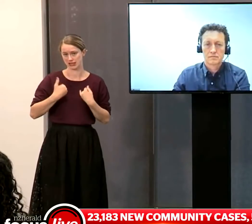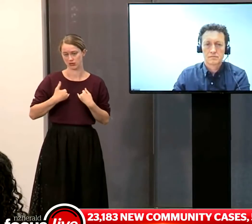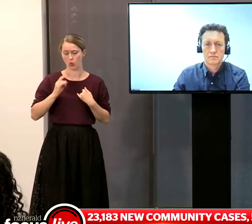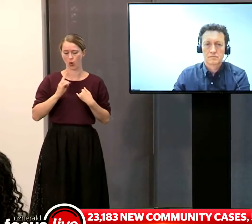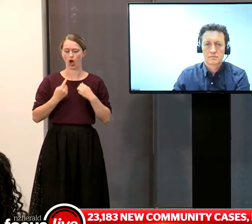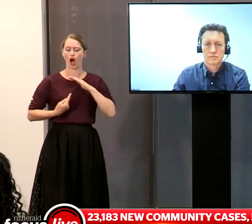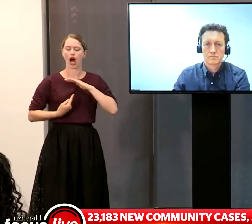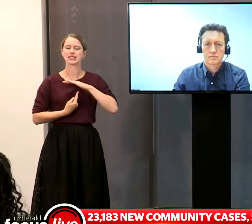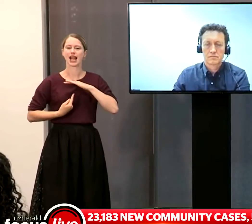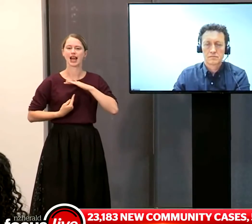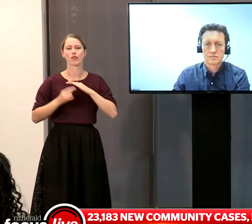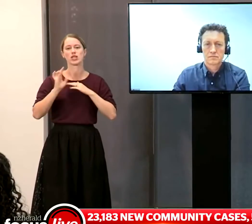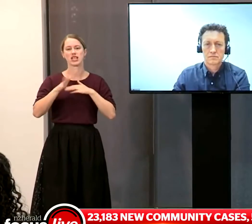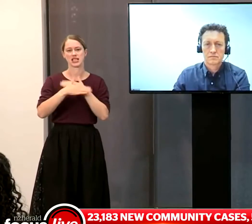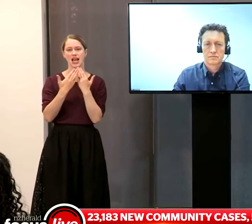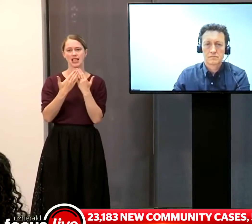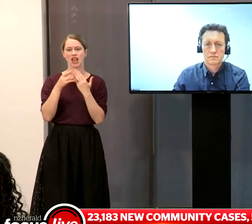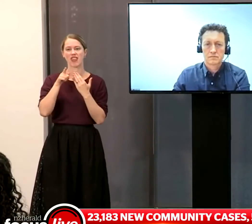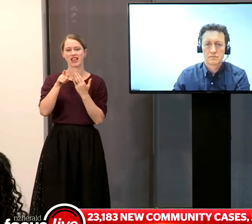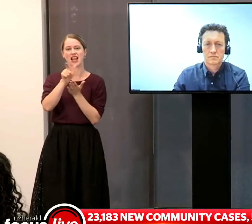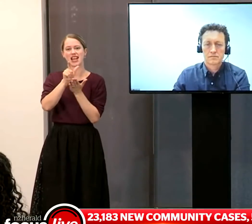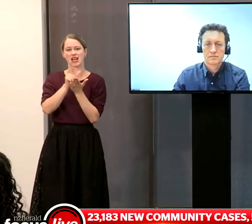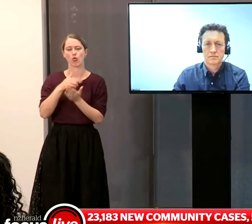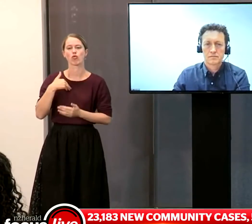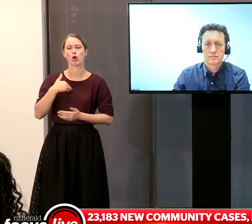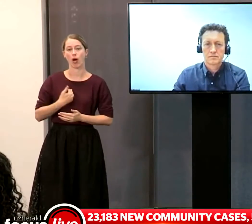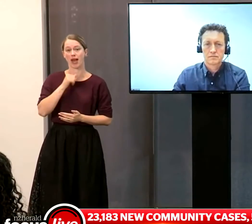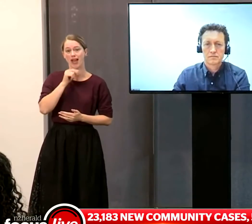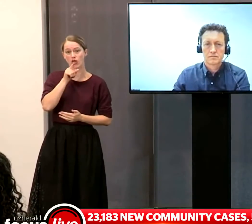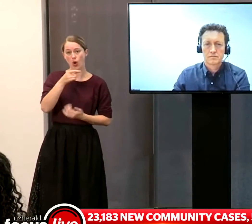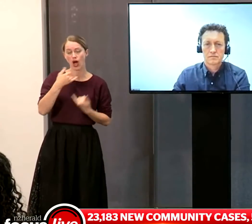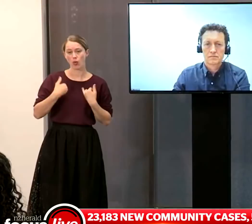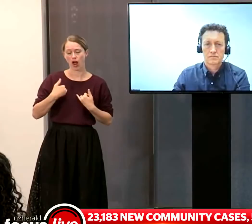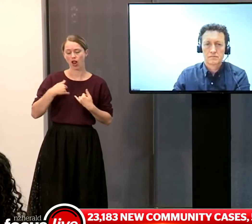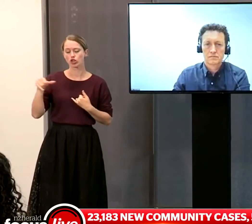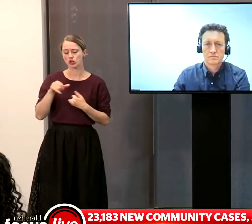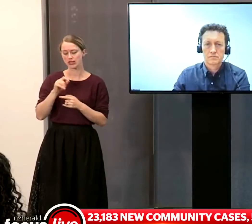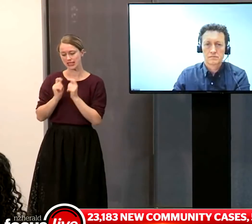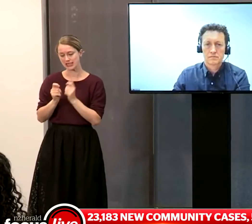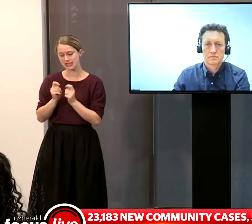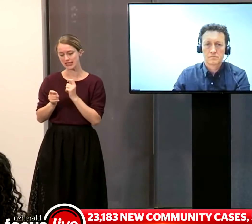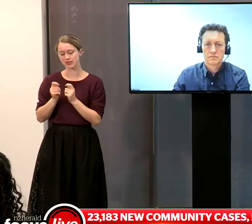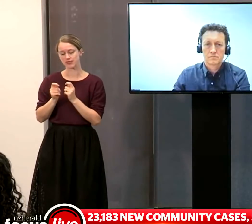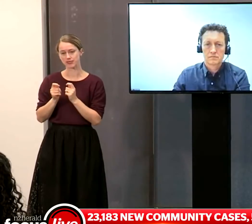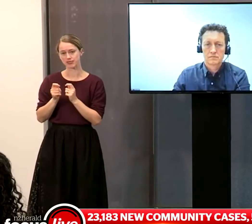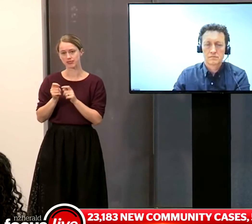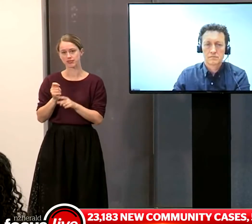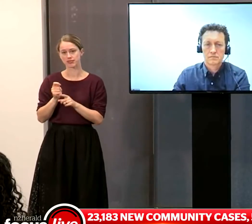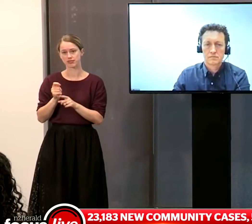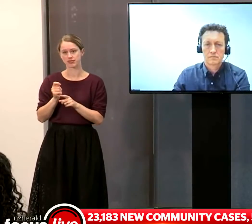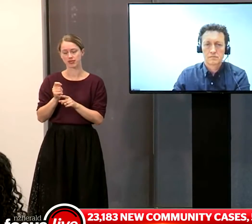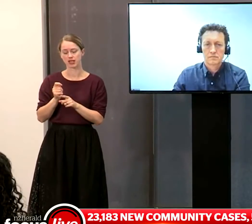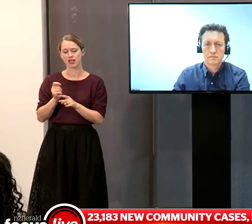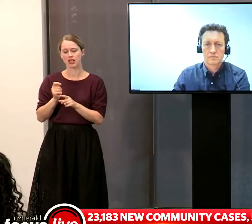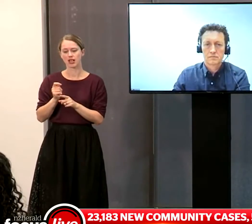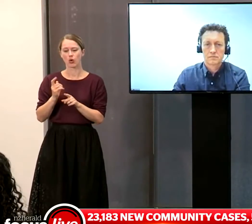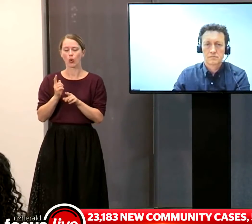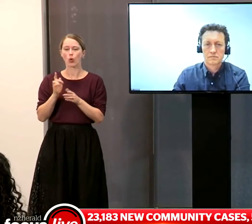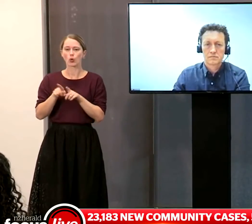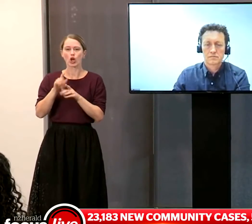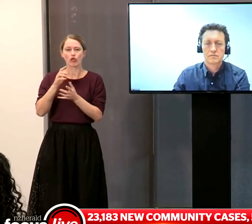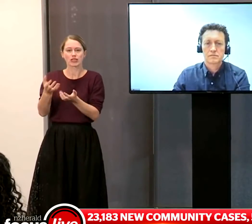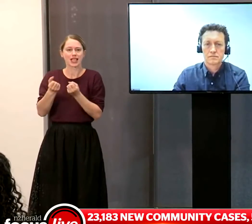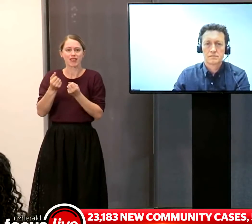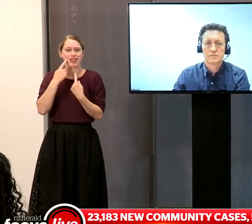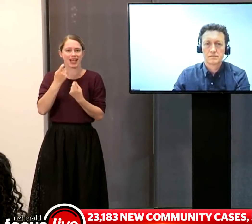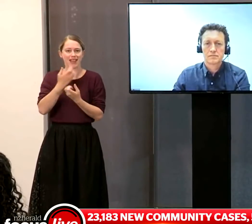to isolate for 10 days. That's actually a legal requirement. So if they're unwell, they should get a test to look out, so make sure that they get the care they need and